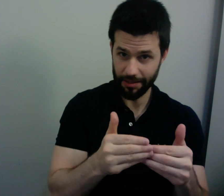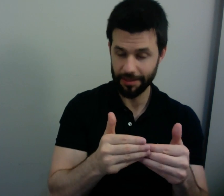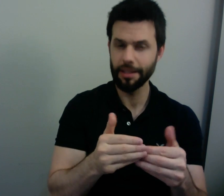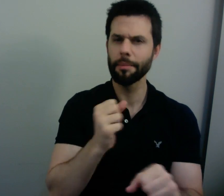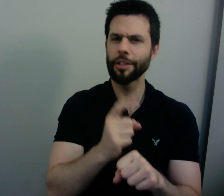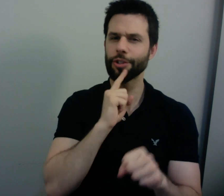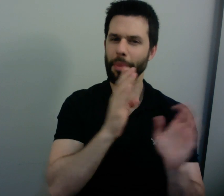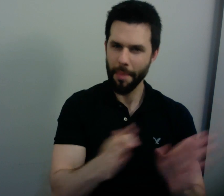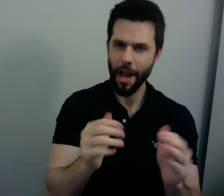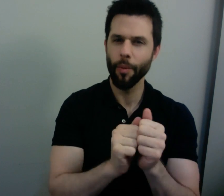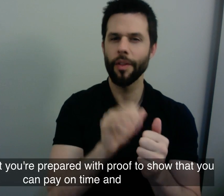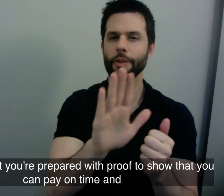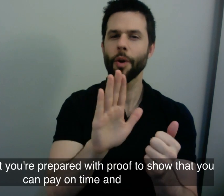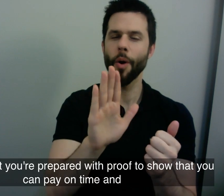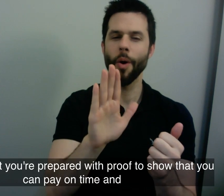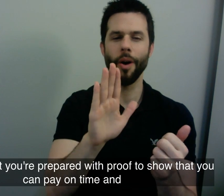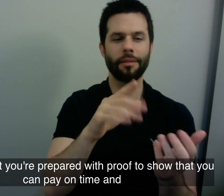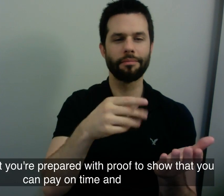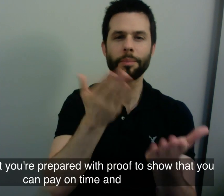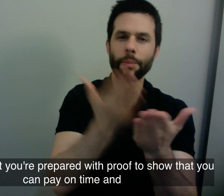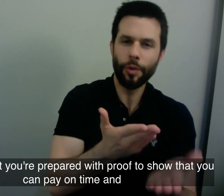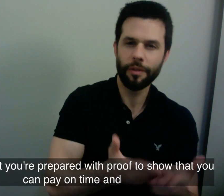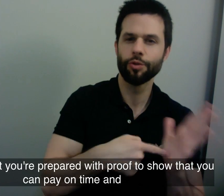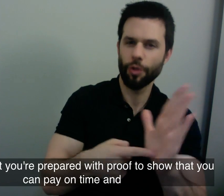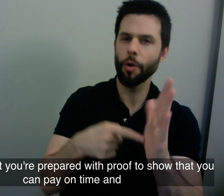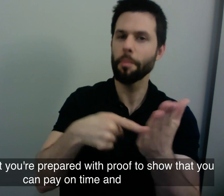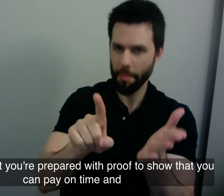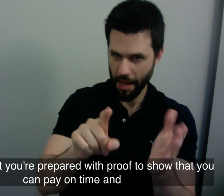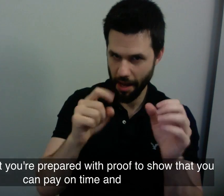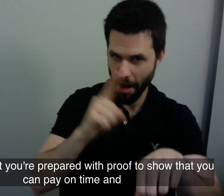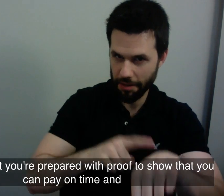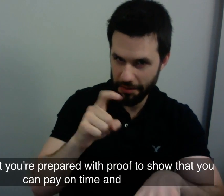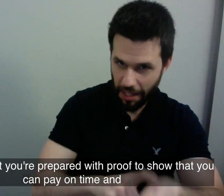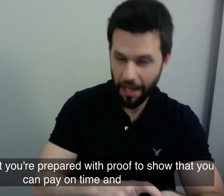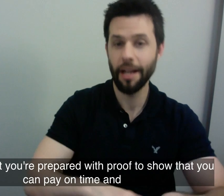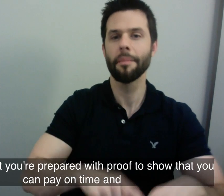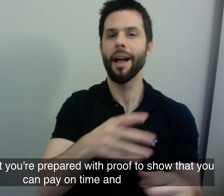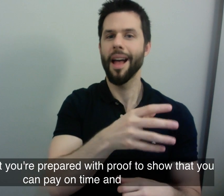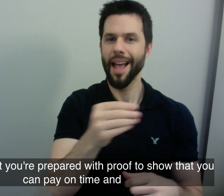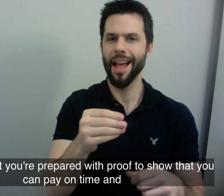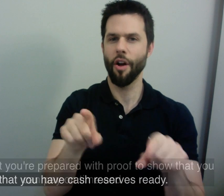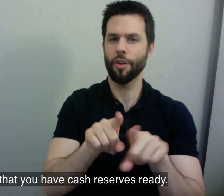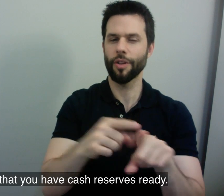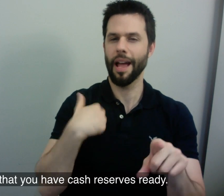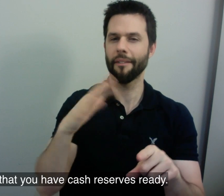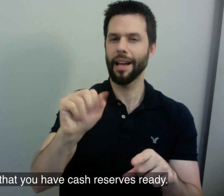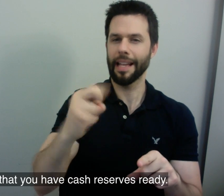underwriting. Make sure that you're prepared with proof to show that you can pay on time, and also that